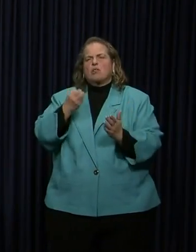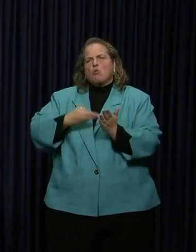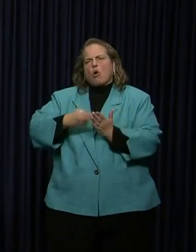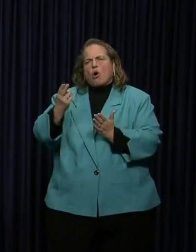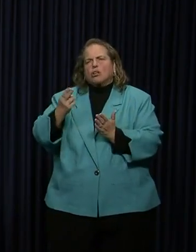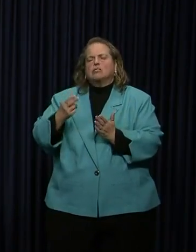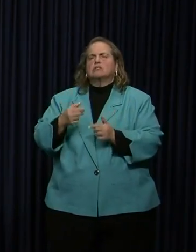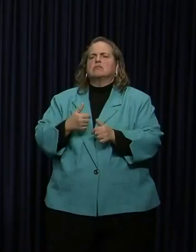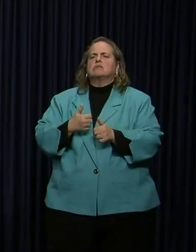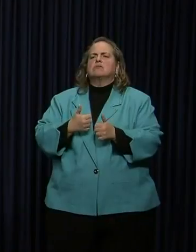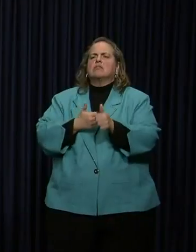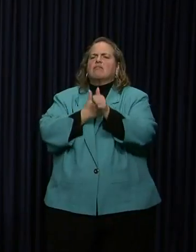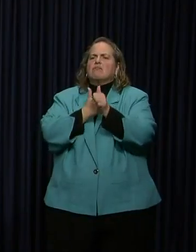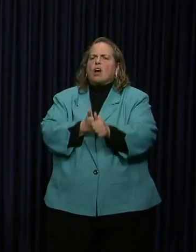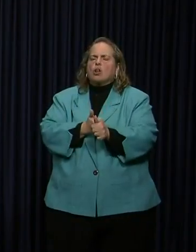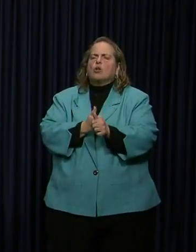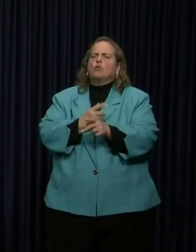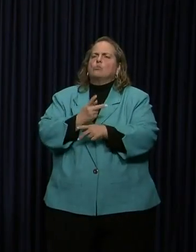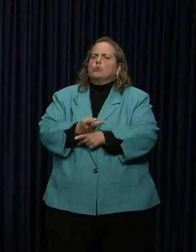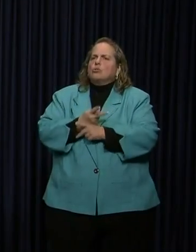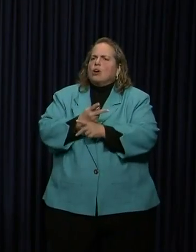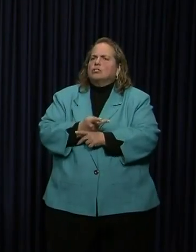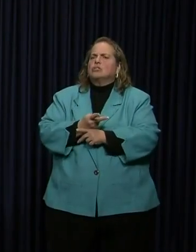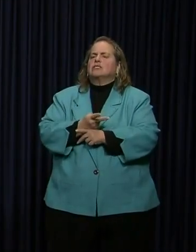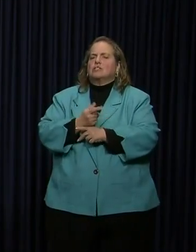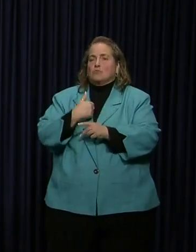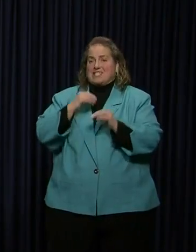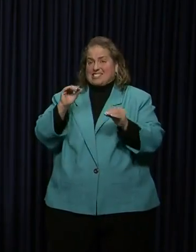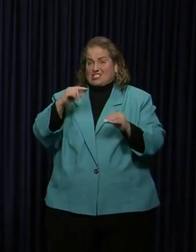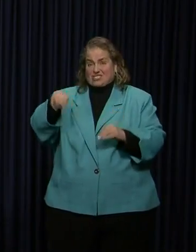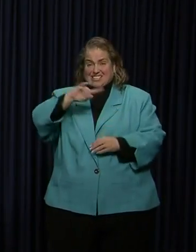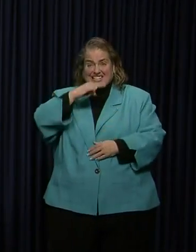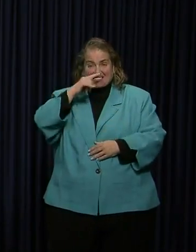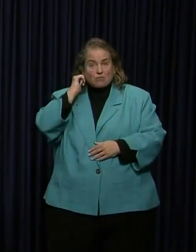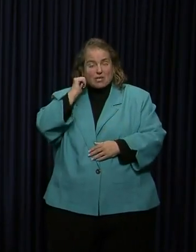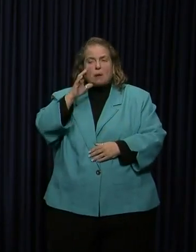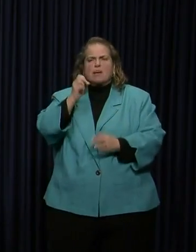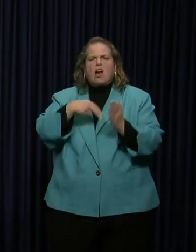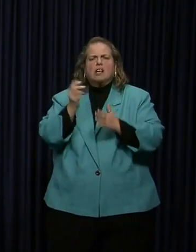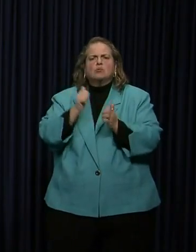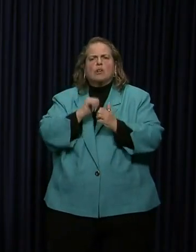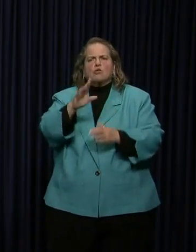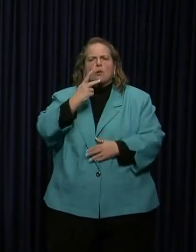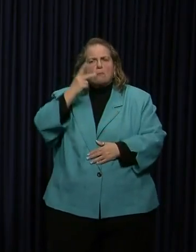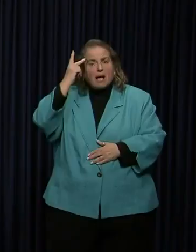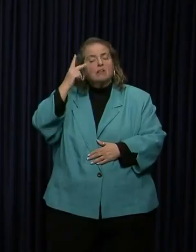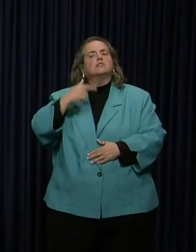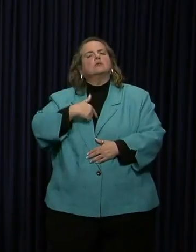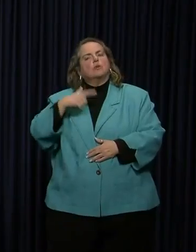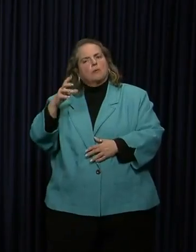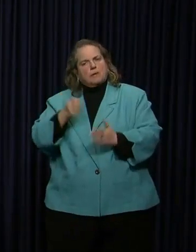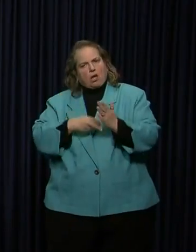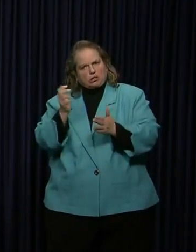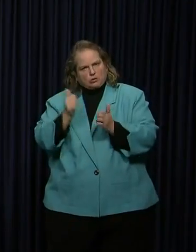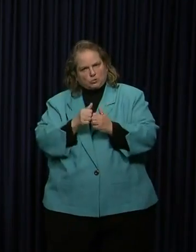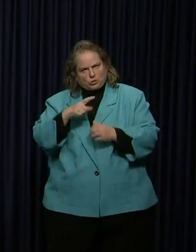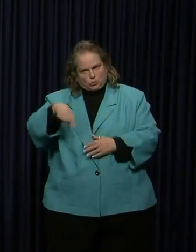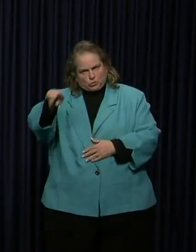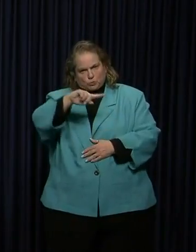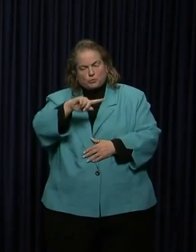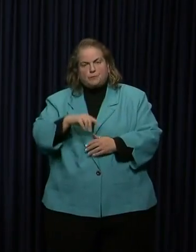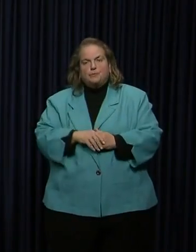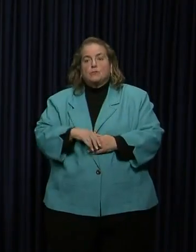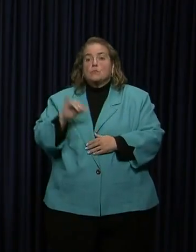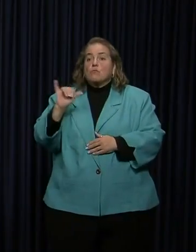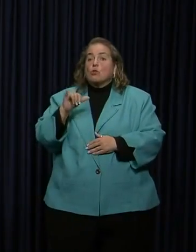follow precautions. That's what we teach you kids every day, to be honest with your parents and those around you. We're going to